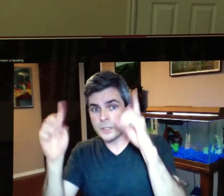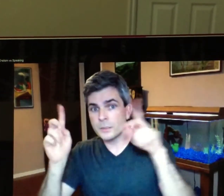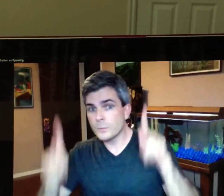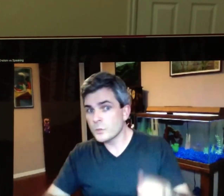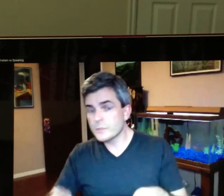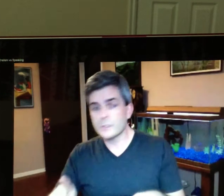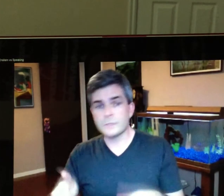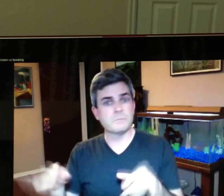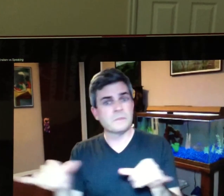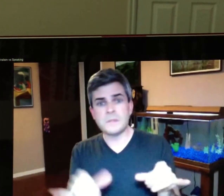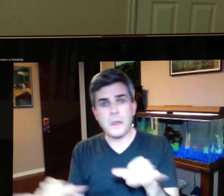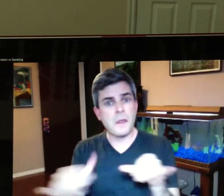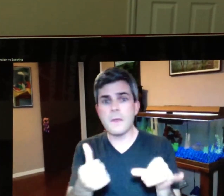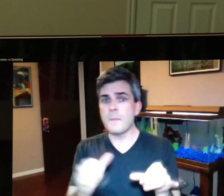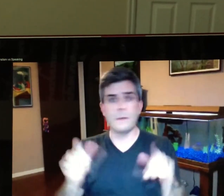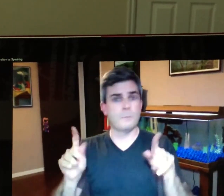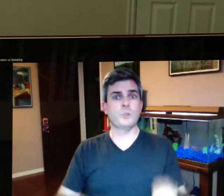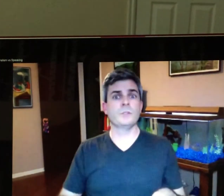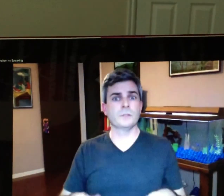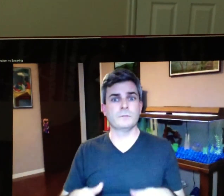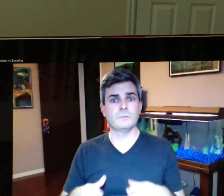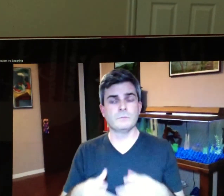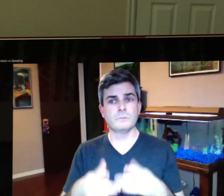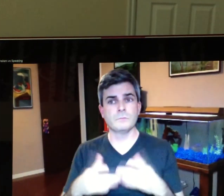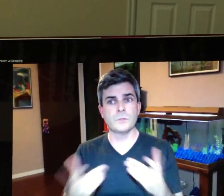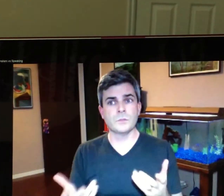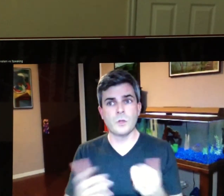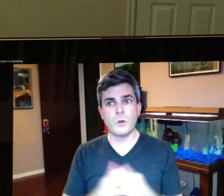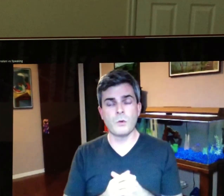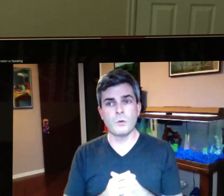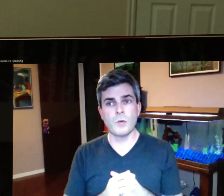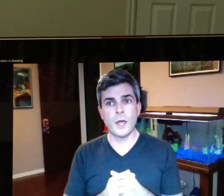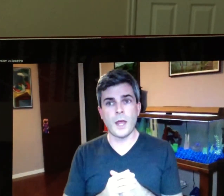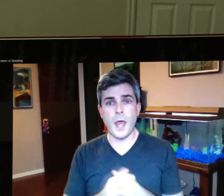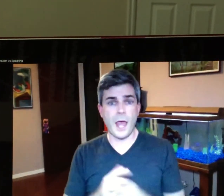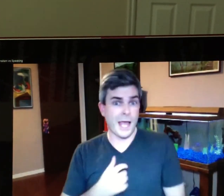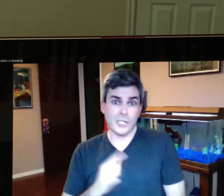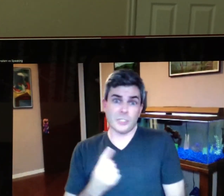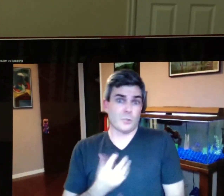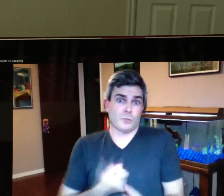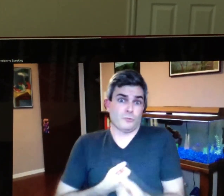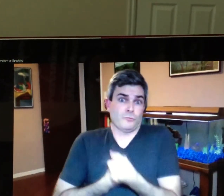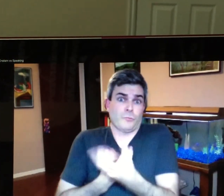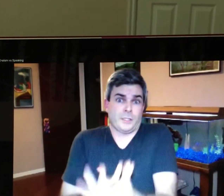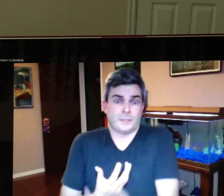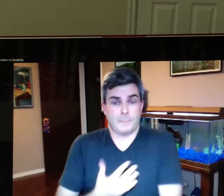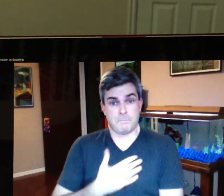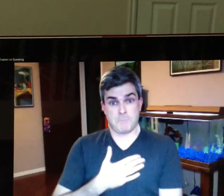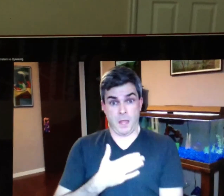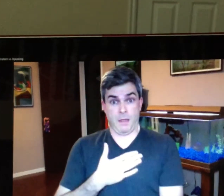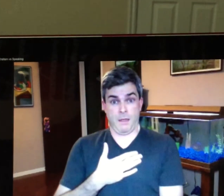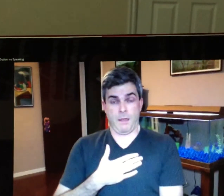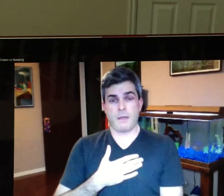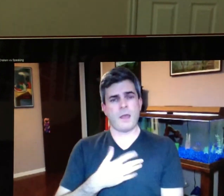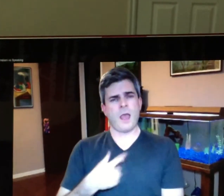words. I believe that all deaf people are the same as any other person. I just wanted